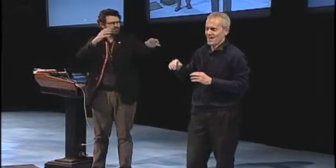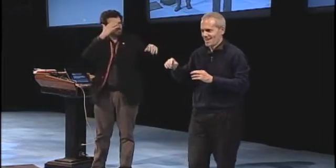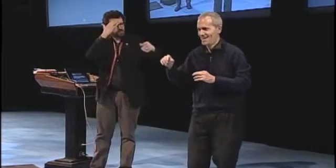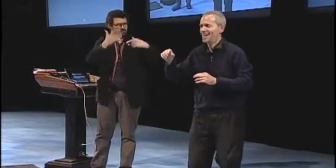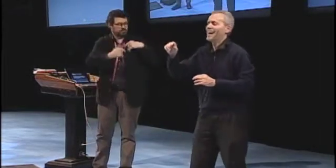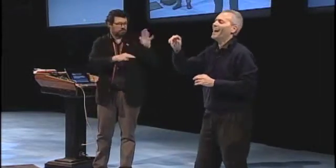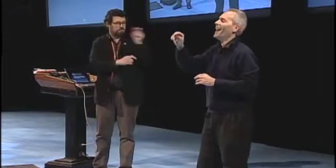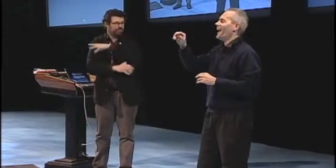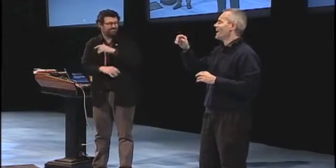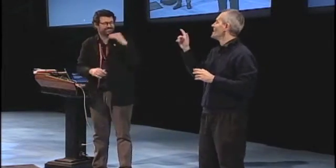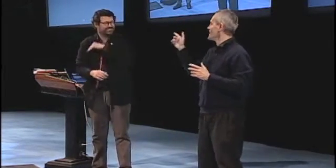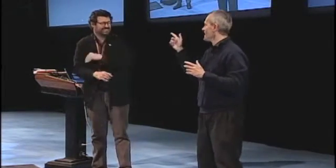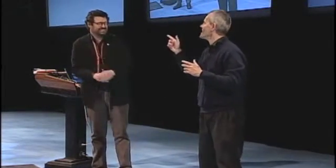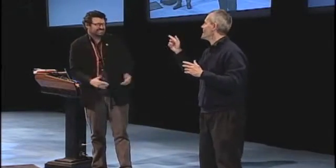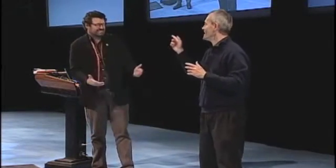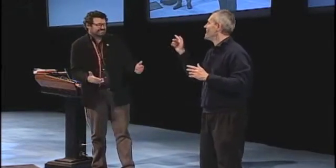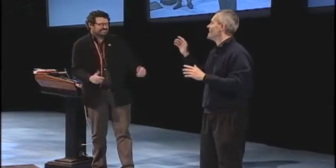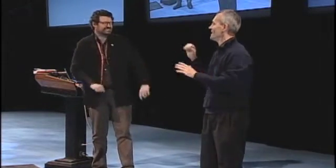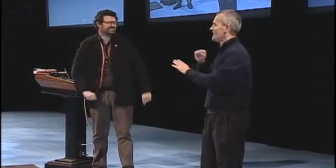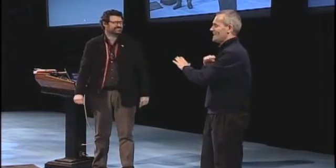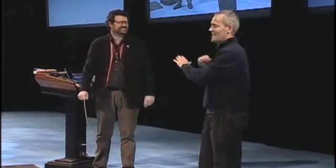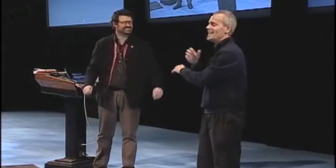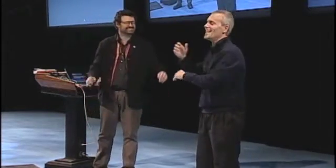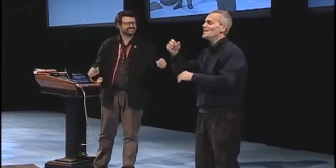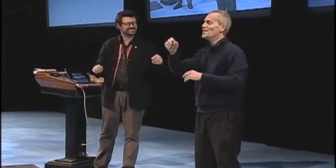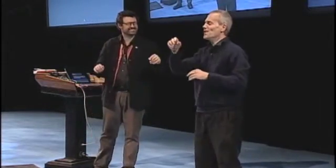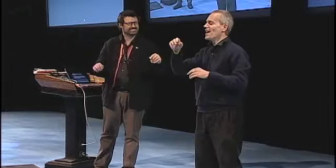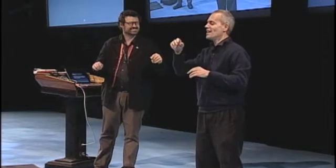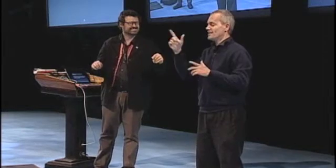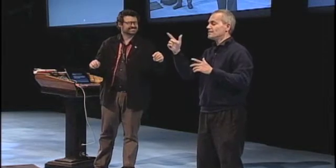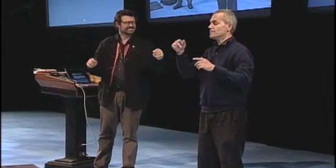Oh, okay. Okay. Oh, okay. I almost missed that word.